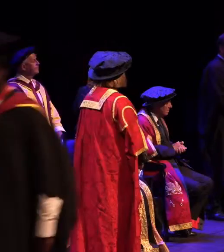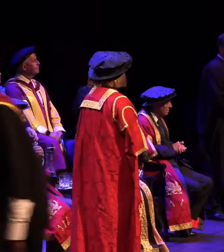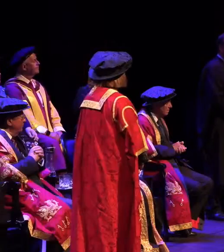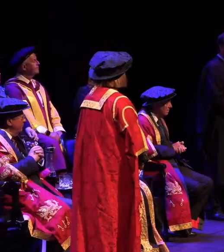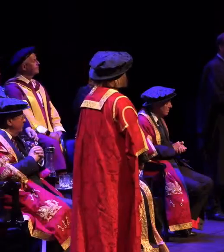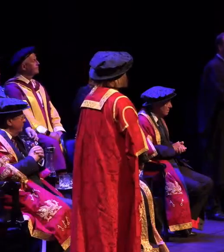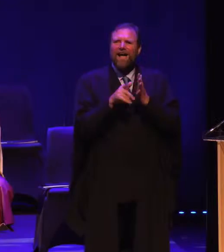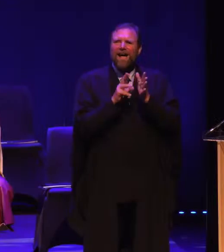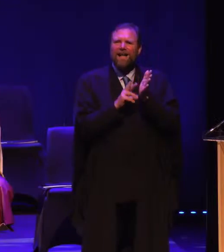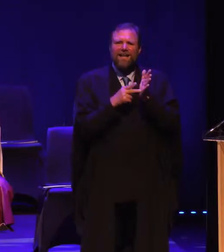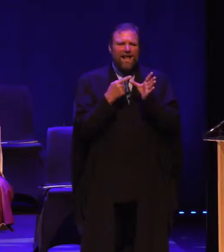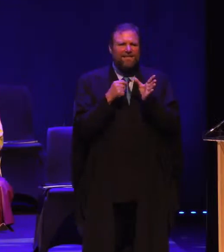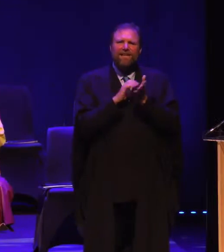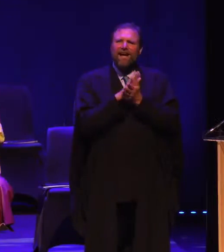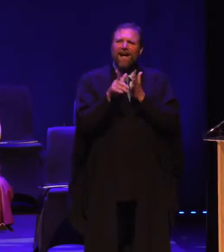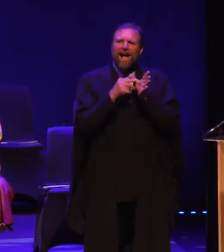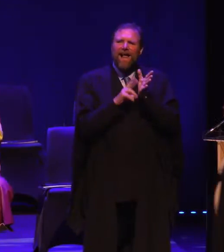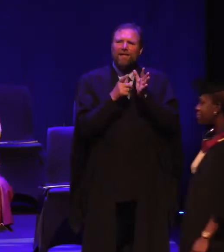Halimat Oladeli.